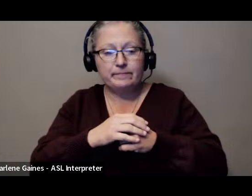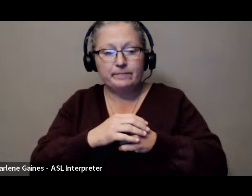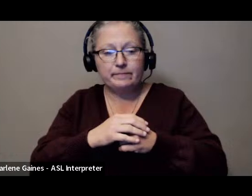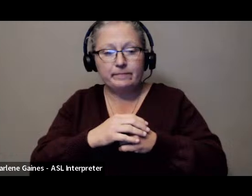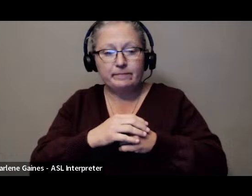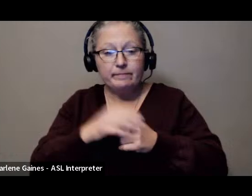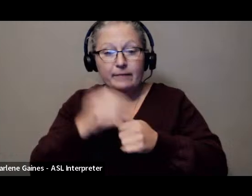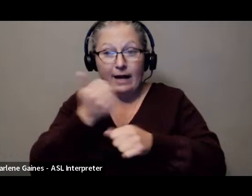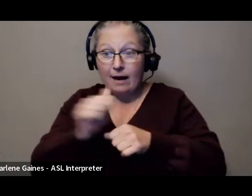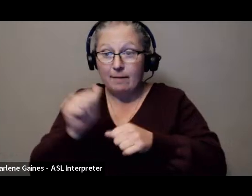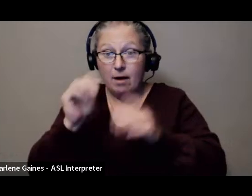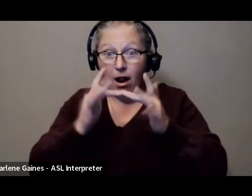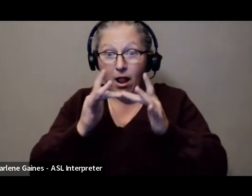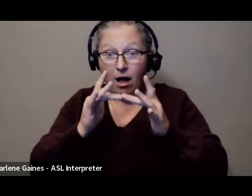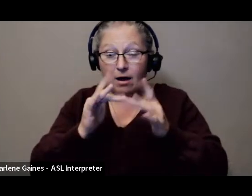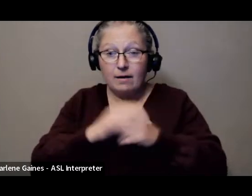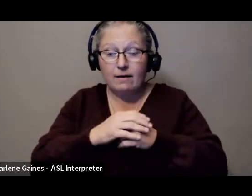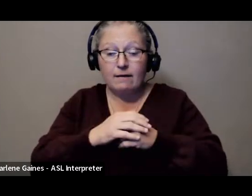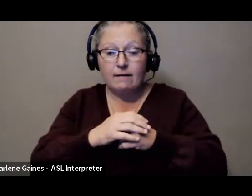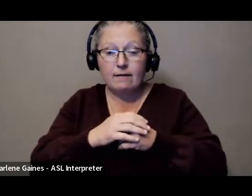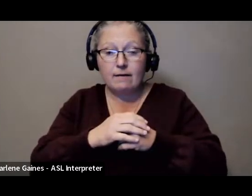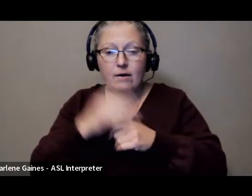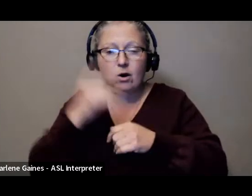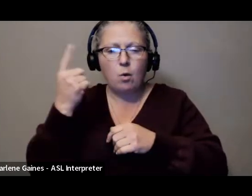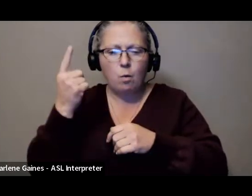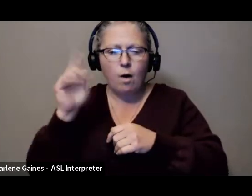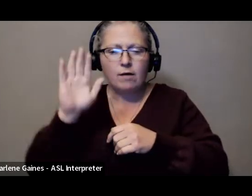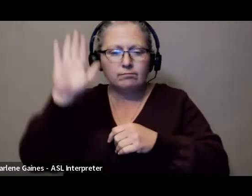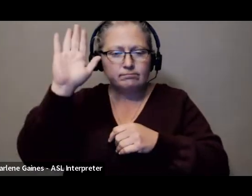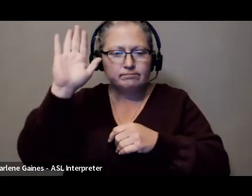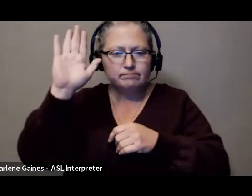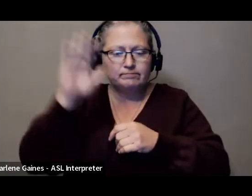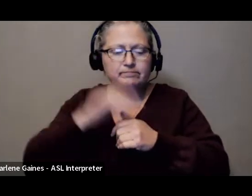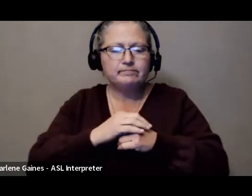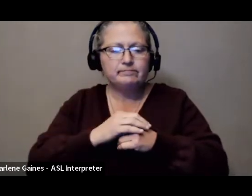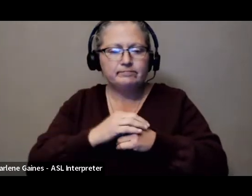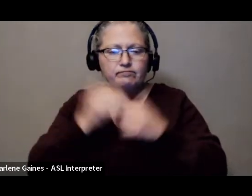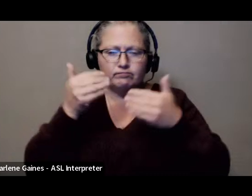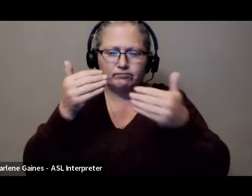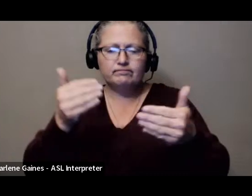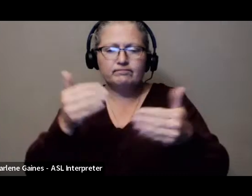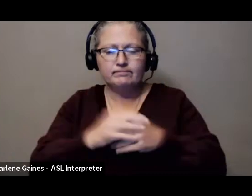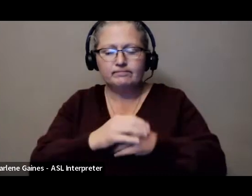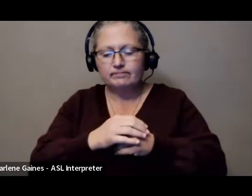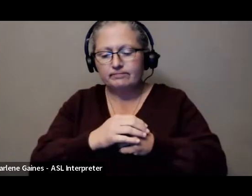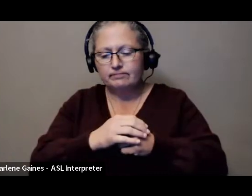Do we have anybody online? There's one hand raised. Okay, go ahead.